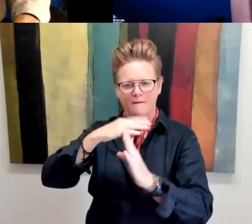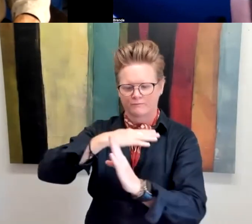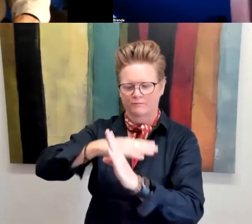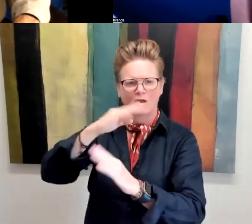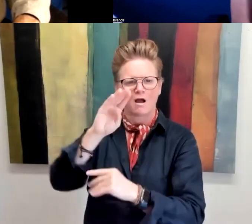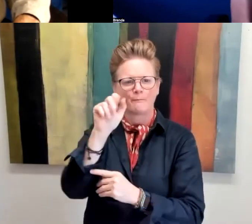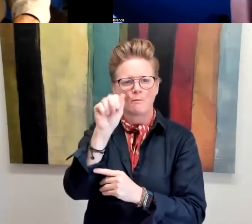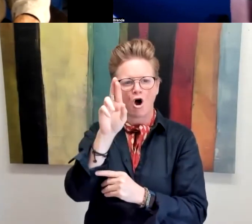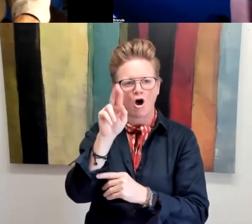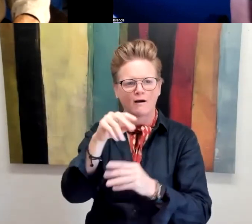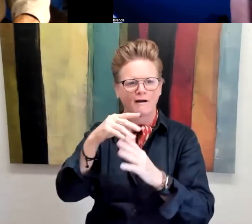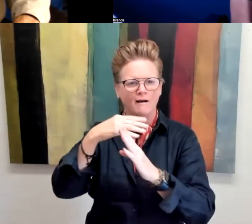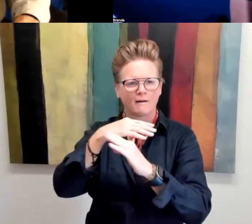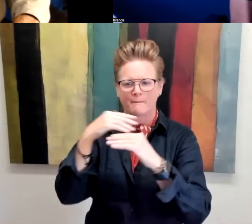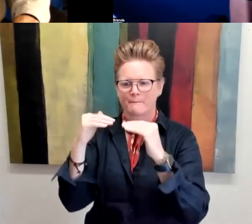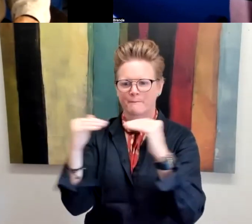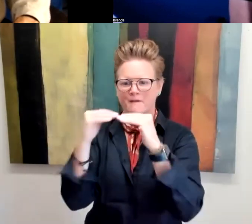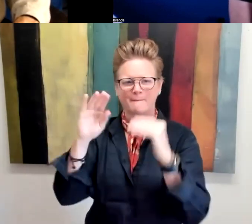of